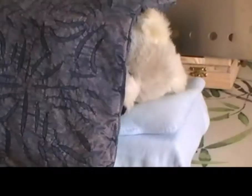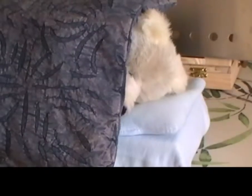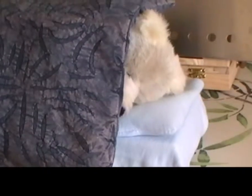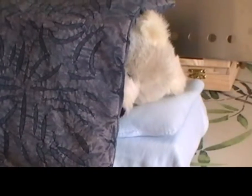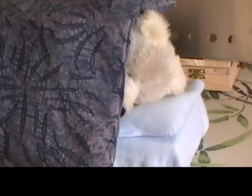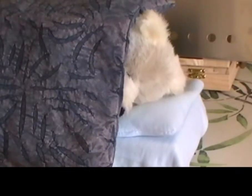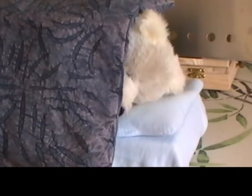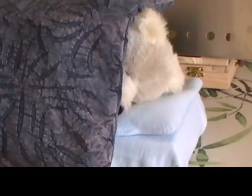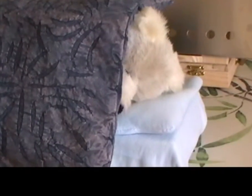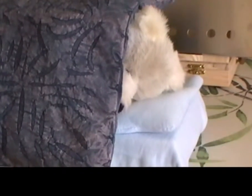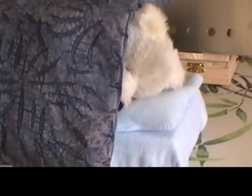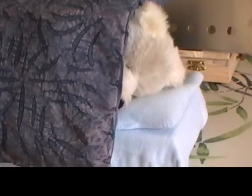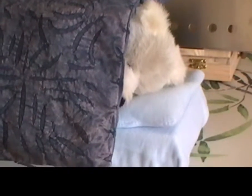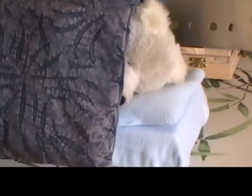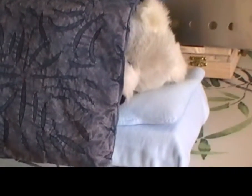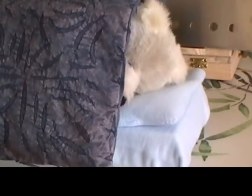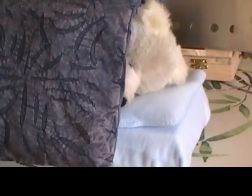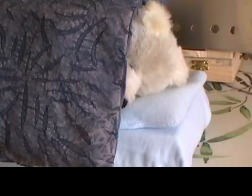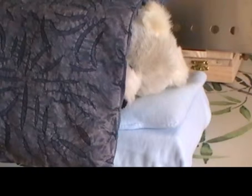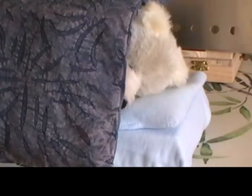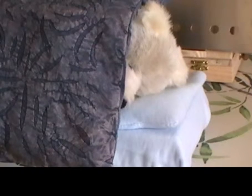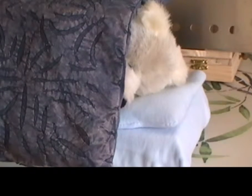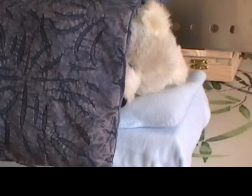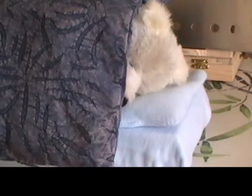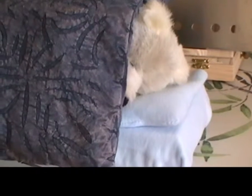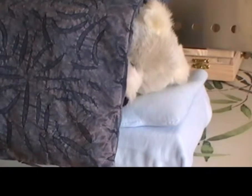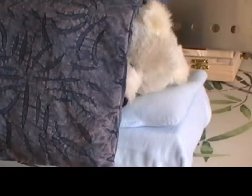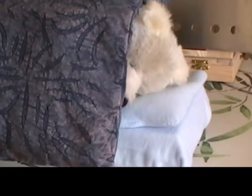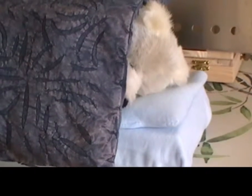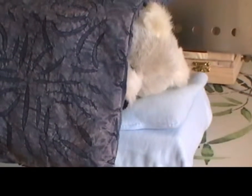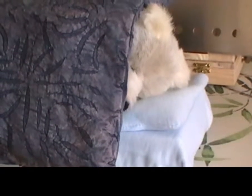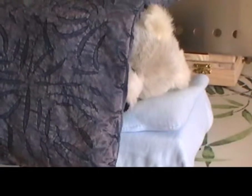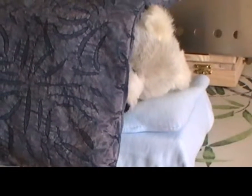Shall we wake Barney up now, boys and girls, and see if he'd like to join in with the song?